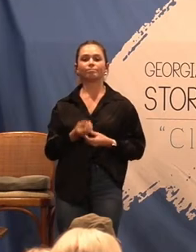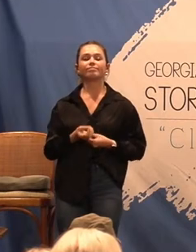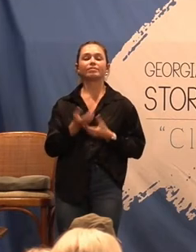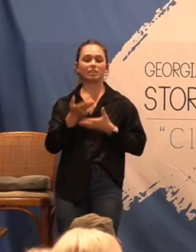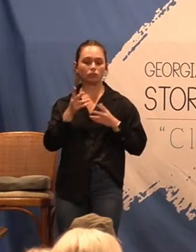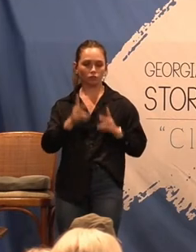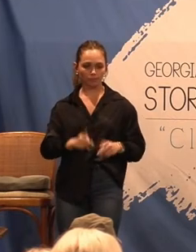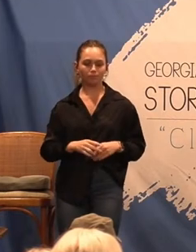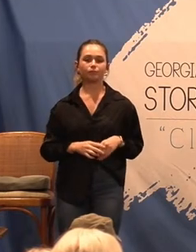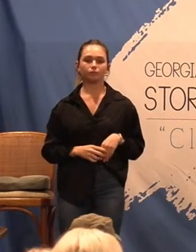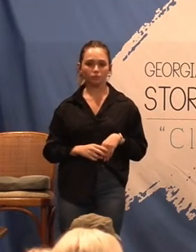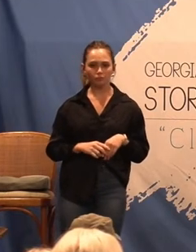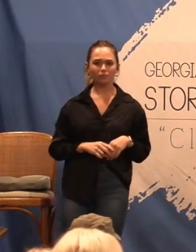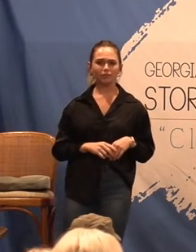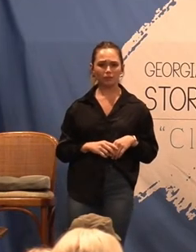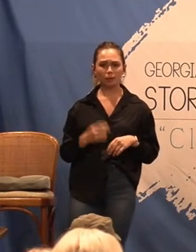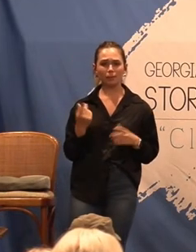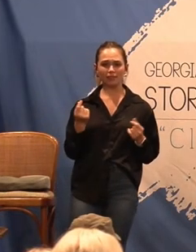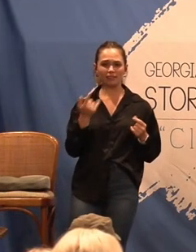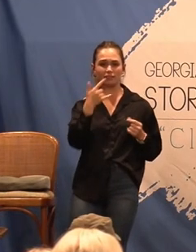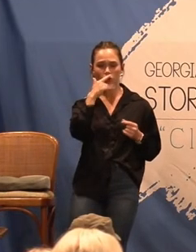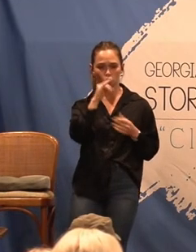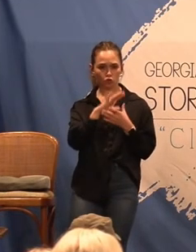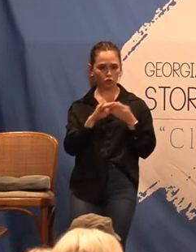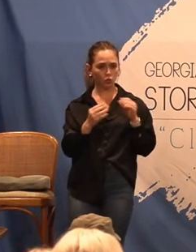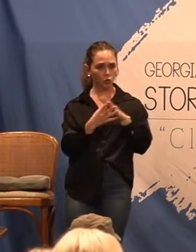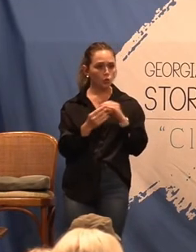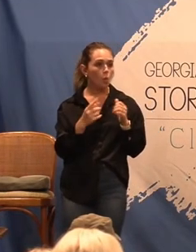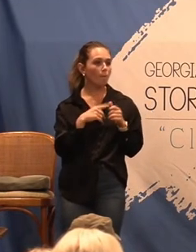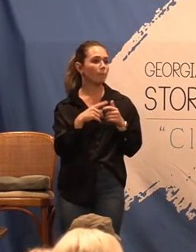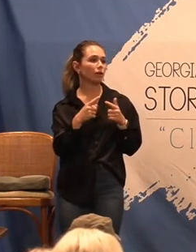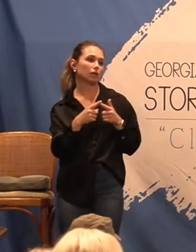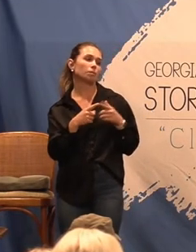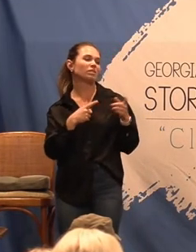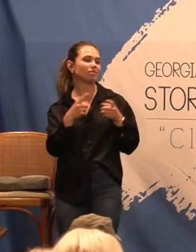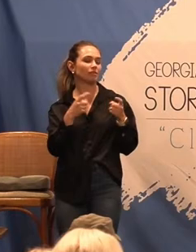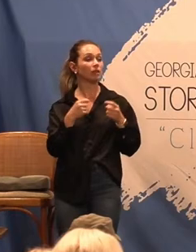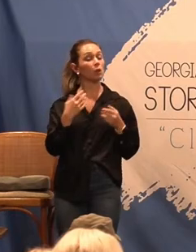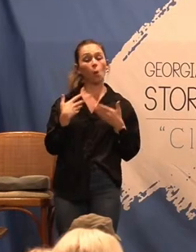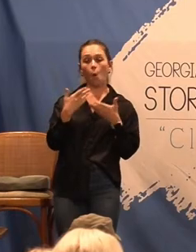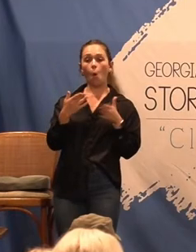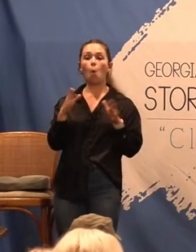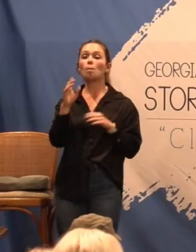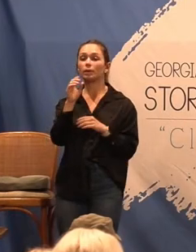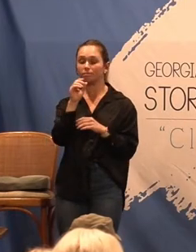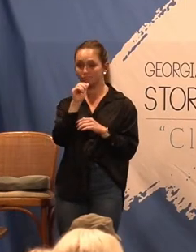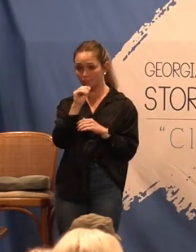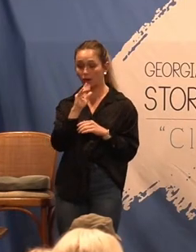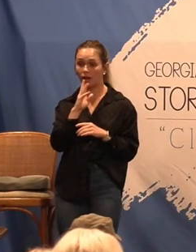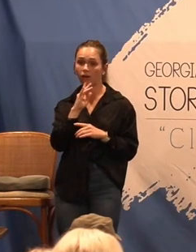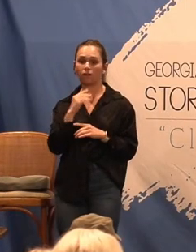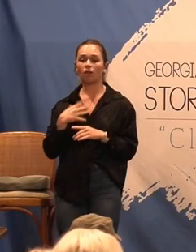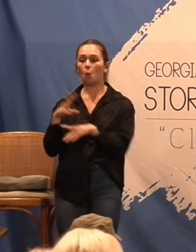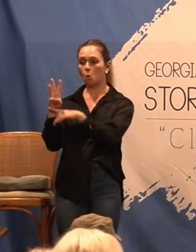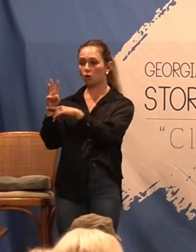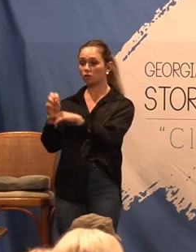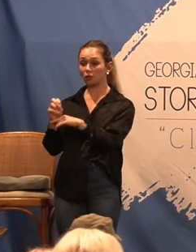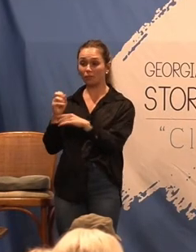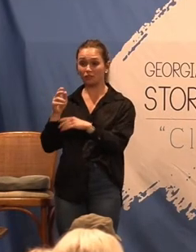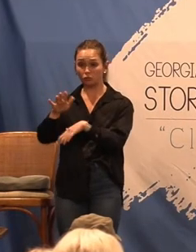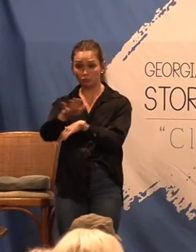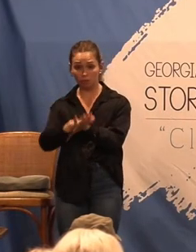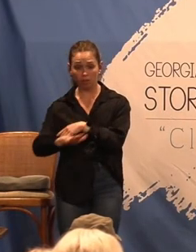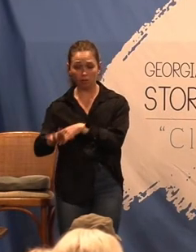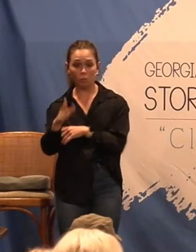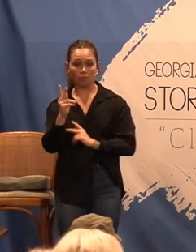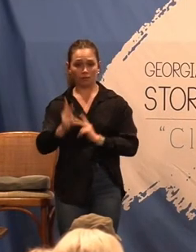showcase, and the people that did the children's stories, and the people that ran the open mic, and the people that did the workshops. These are your local